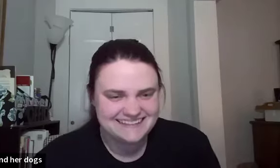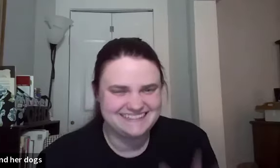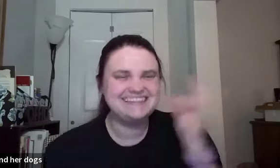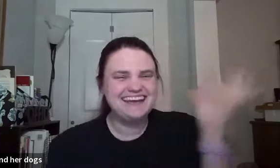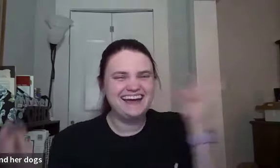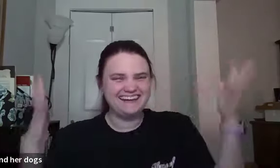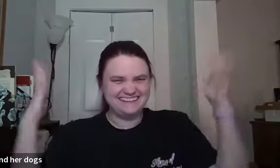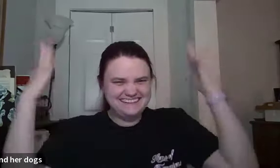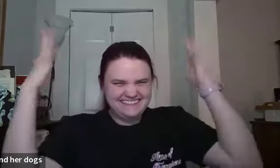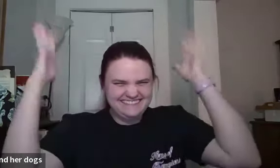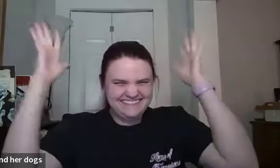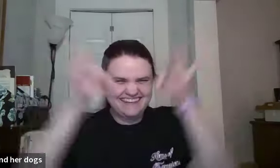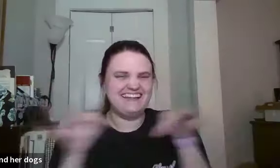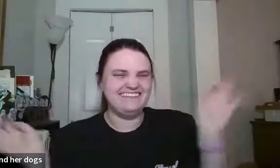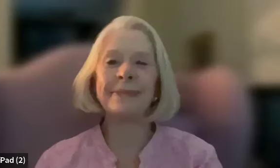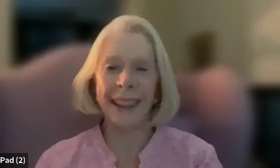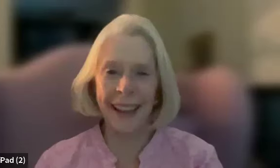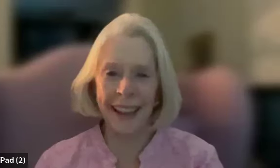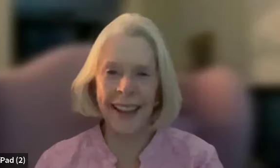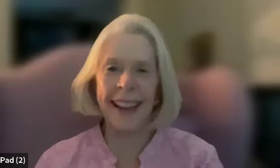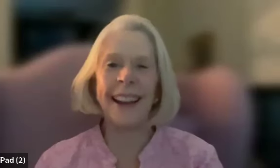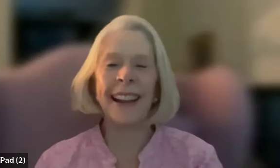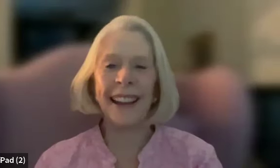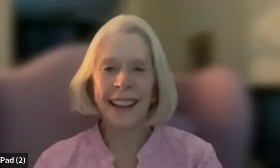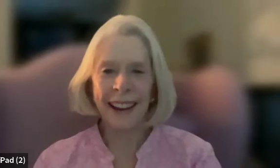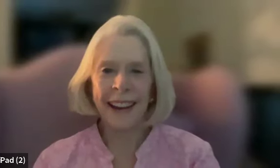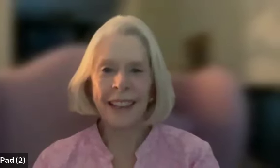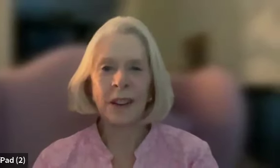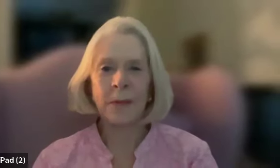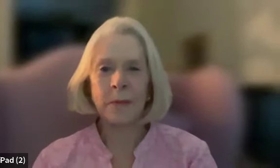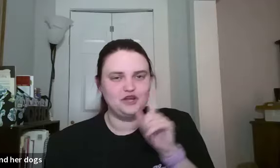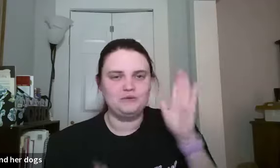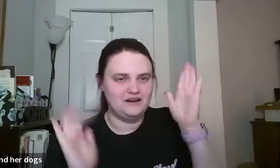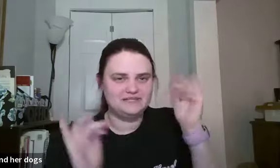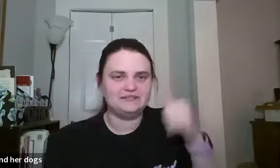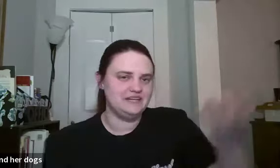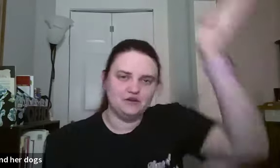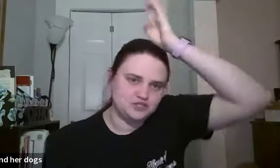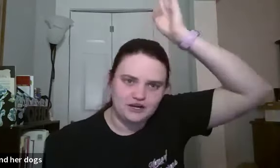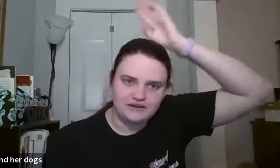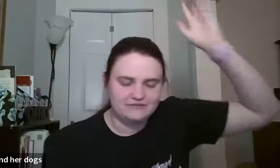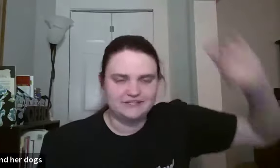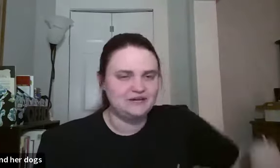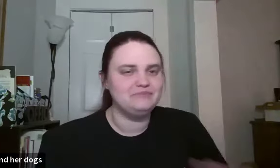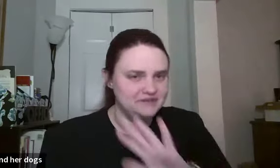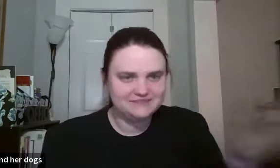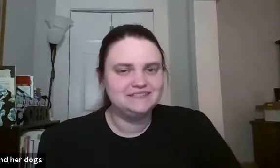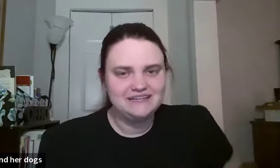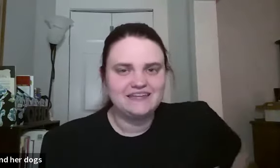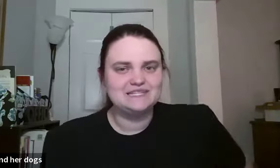Is a cat. Oh, I love it. I love it. I know mine was very different. I'm sure y'all were not expecting me to go shark right over here, but that has